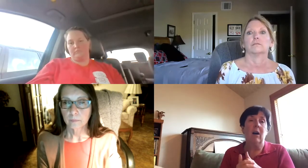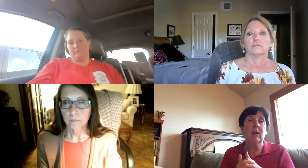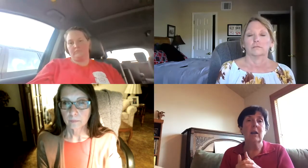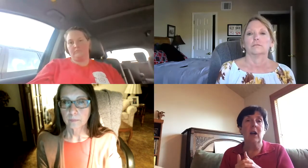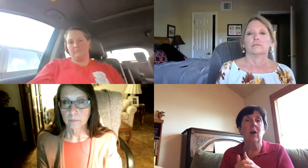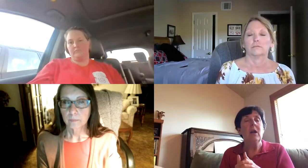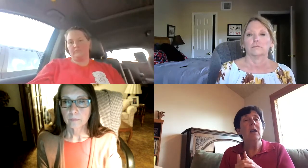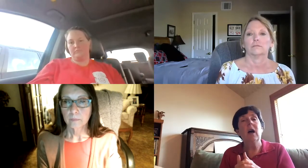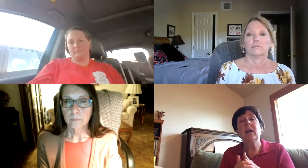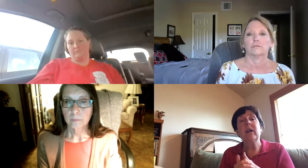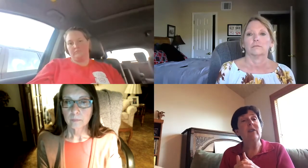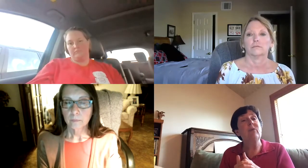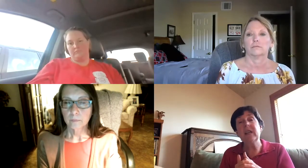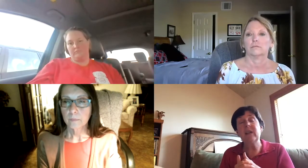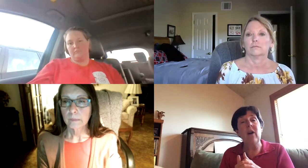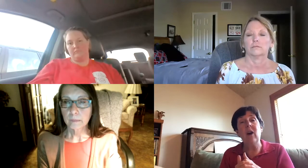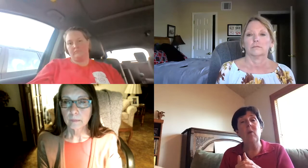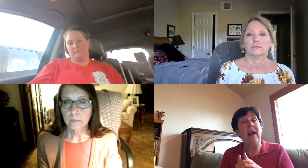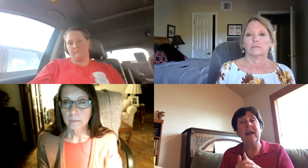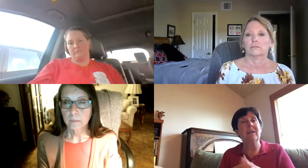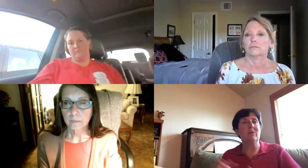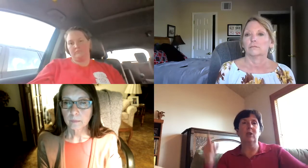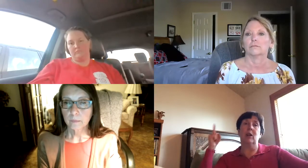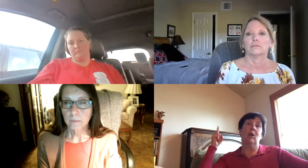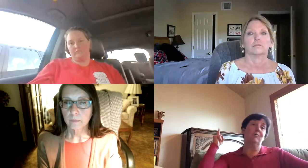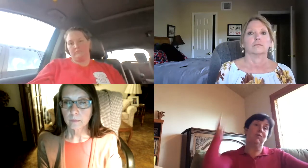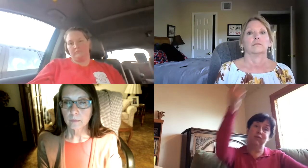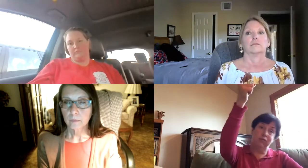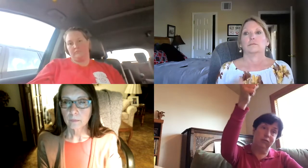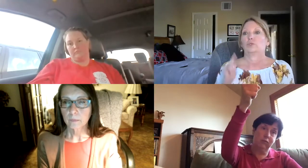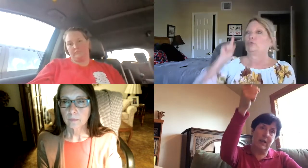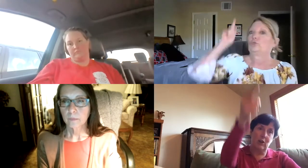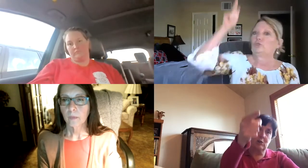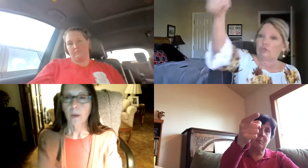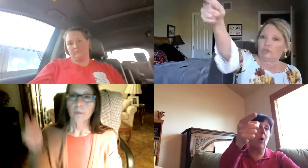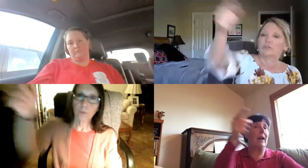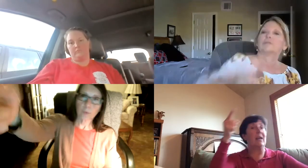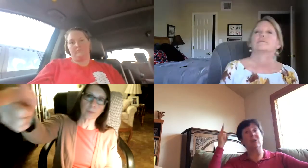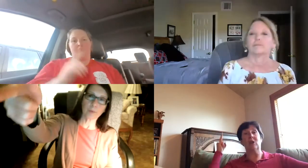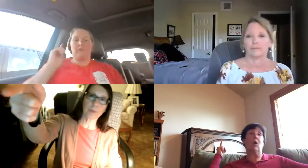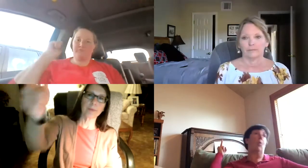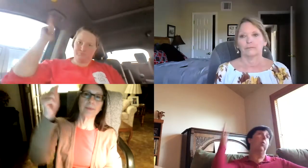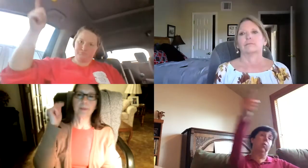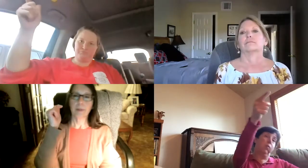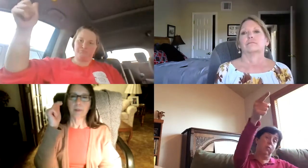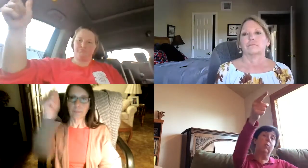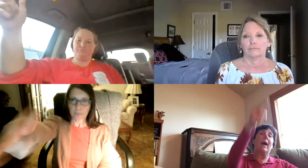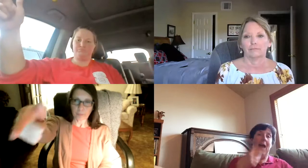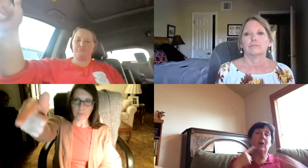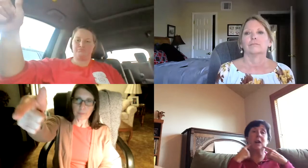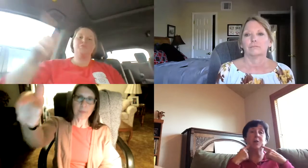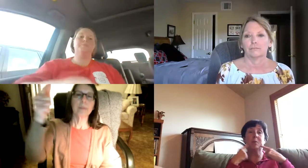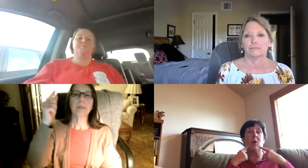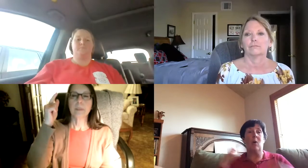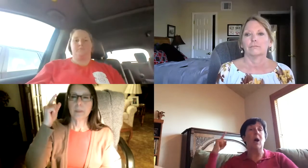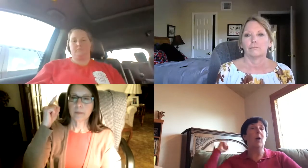far, you know. If it's really far away, you're going to go, and you just point, and you're just going to go way out,